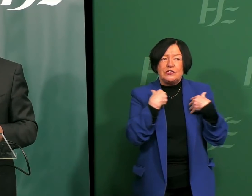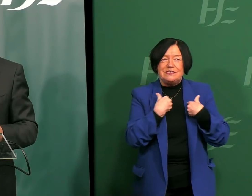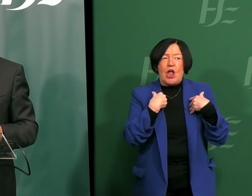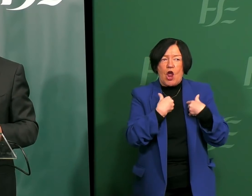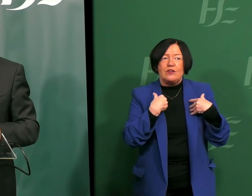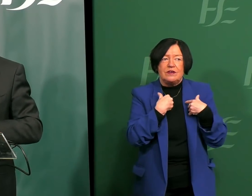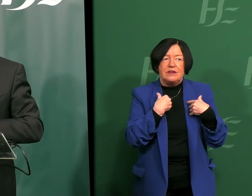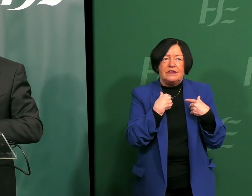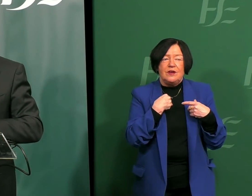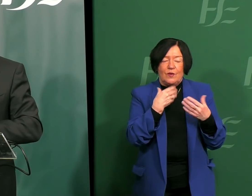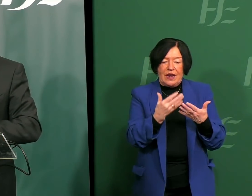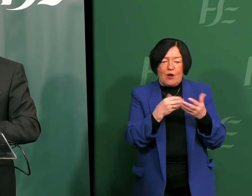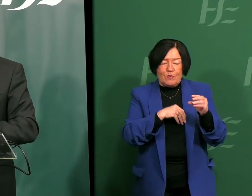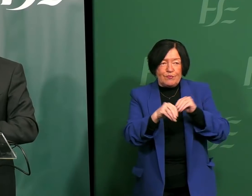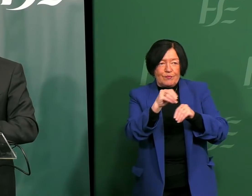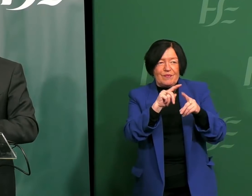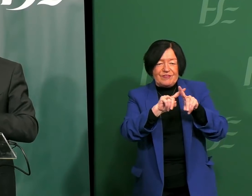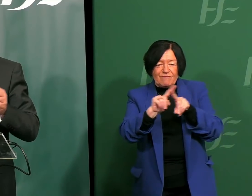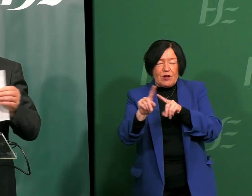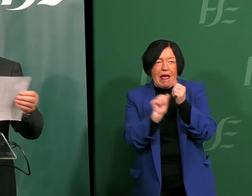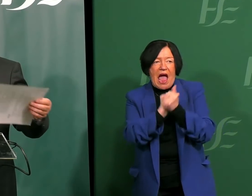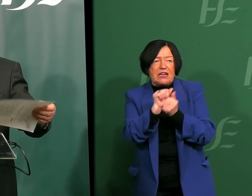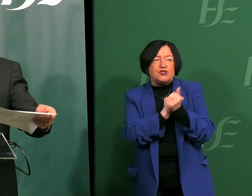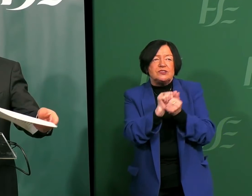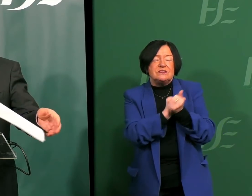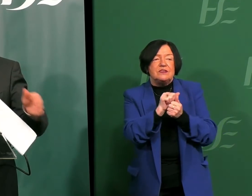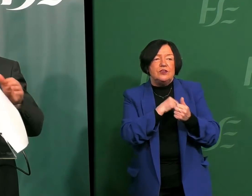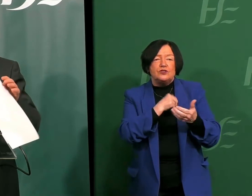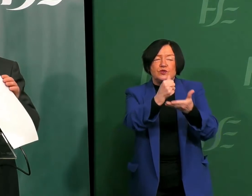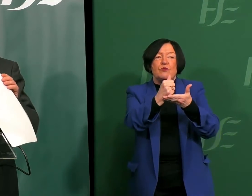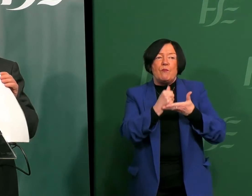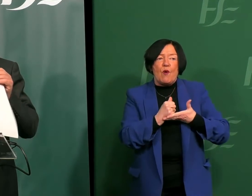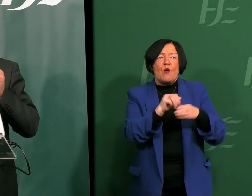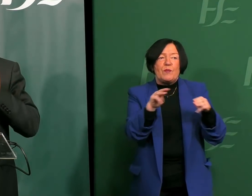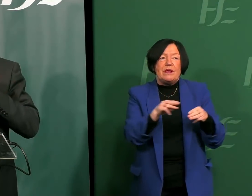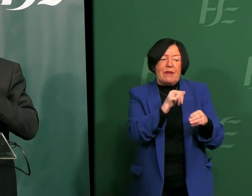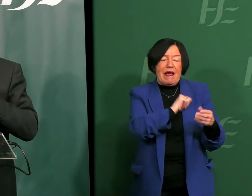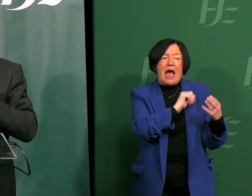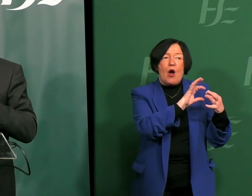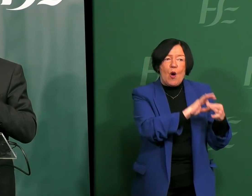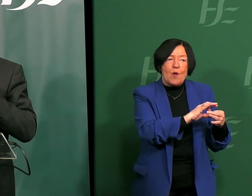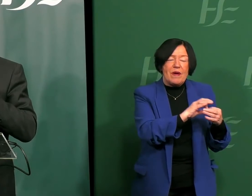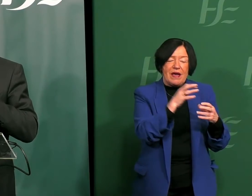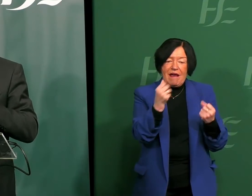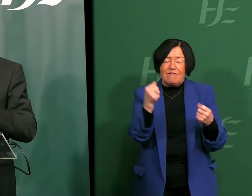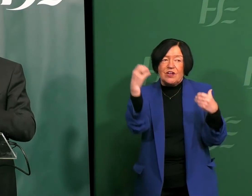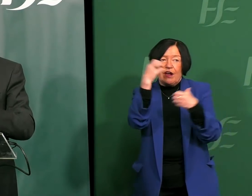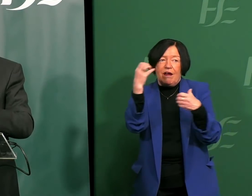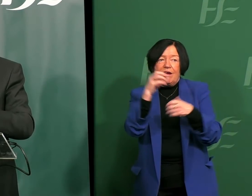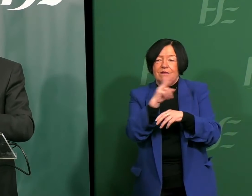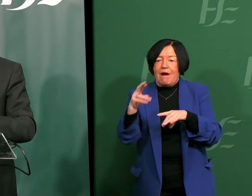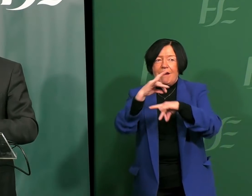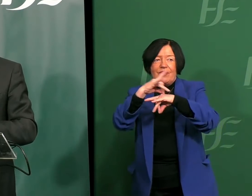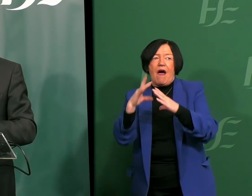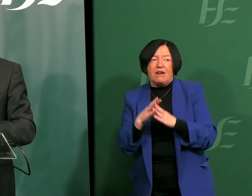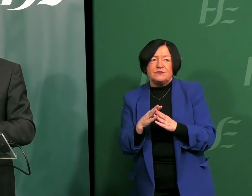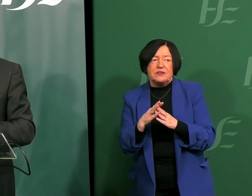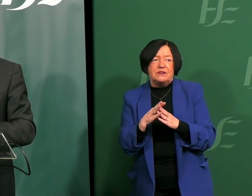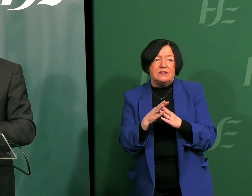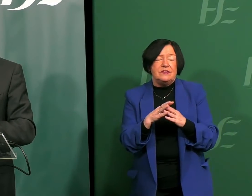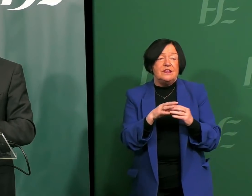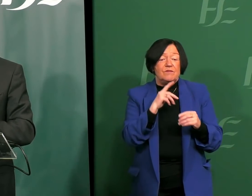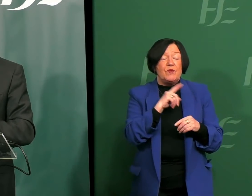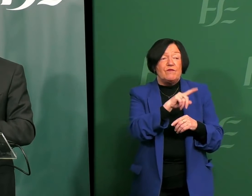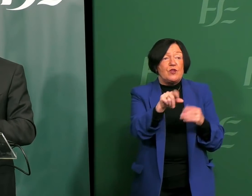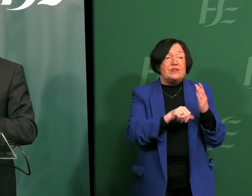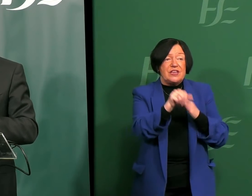us. We are putting in place, strengthening any actions we can to support people at home and getting care, not in the hospitals, but certainly for